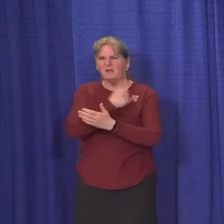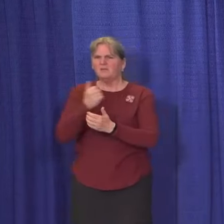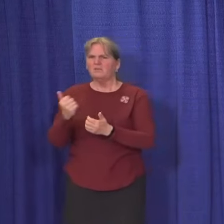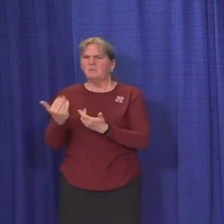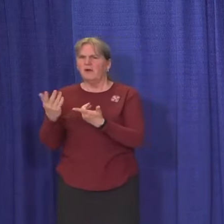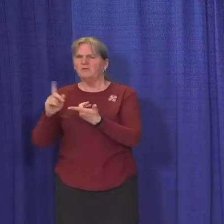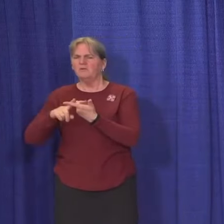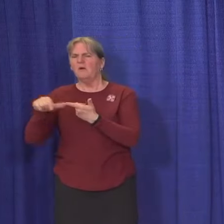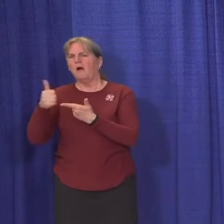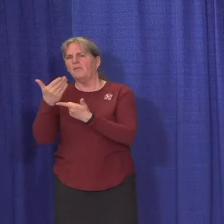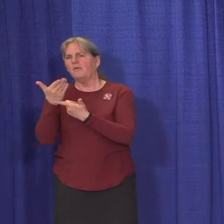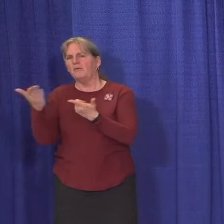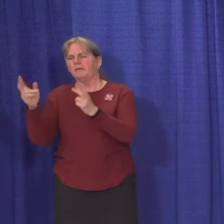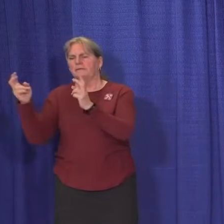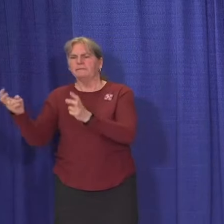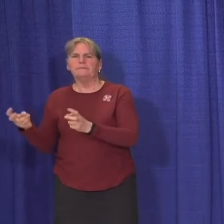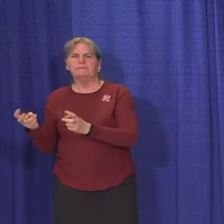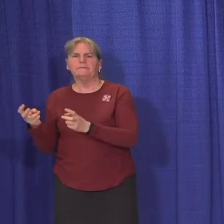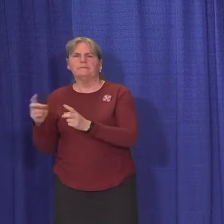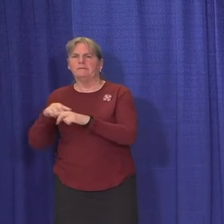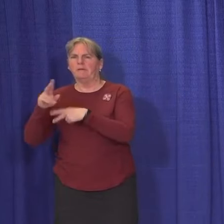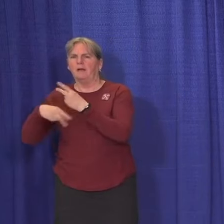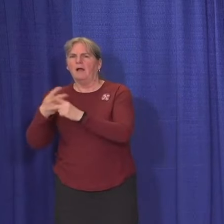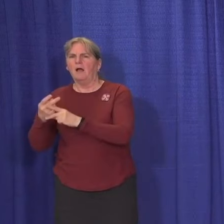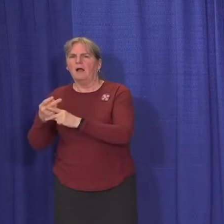is based on